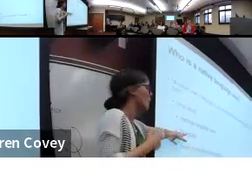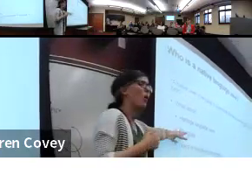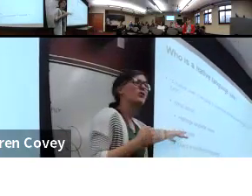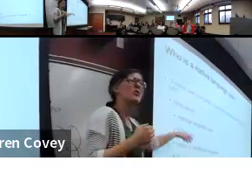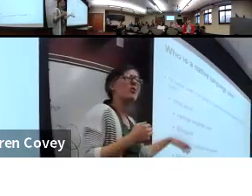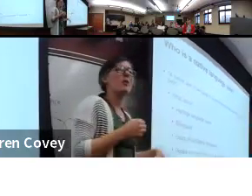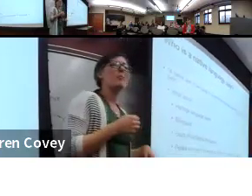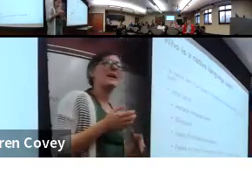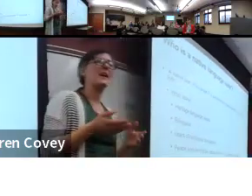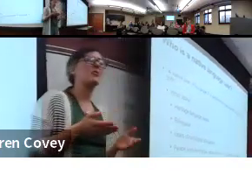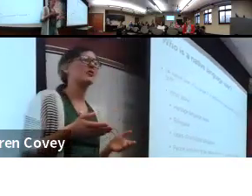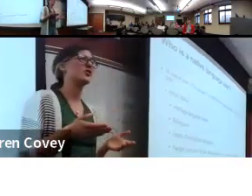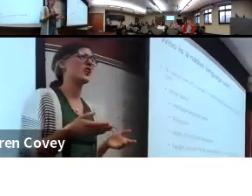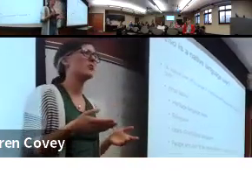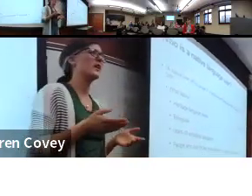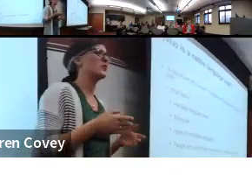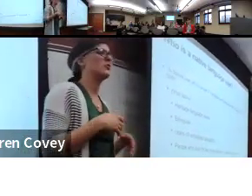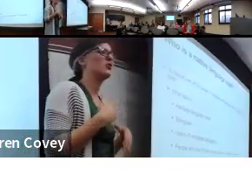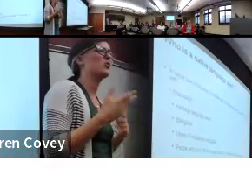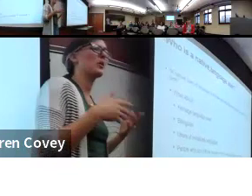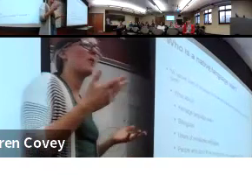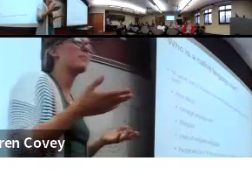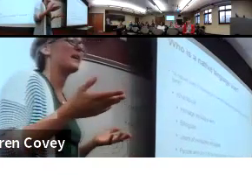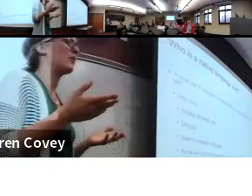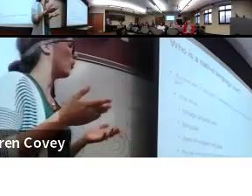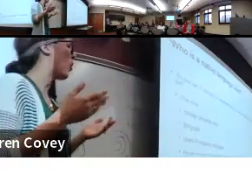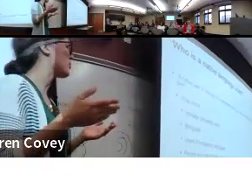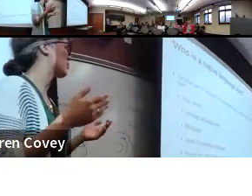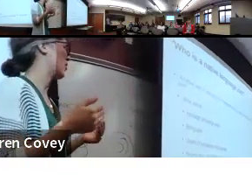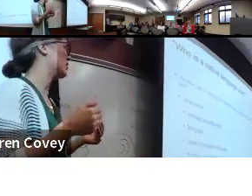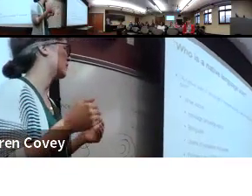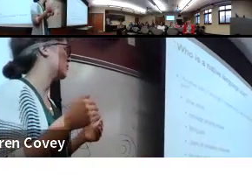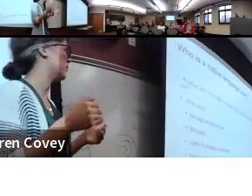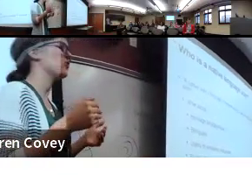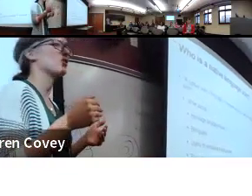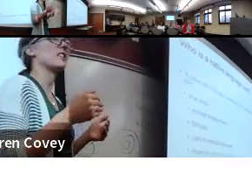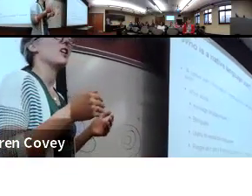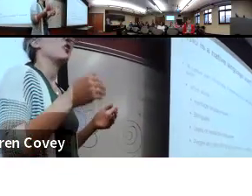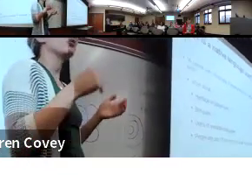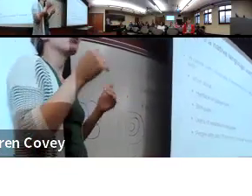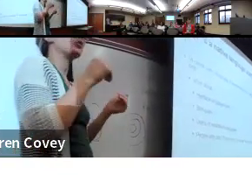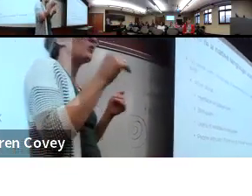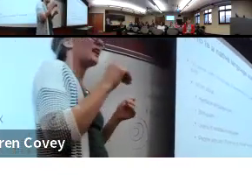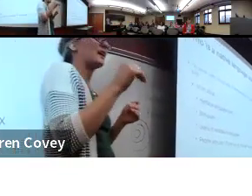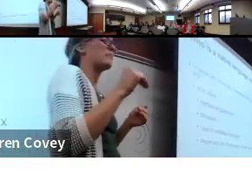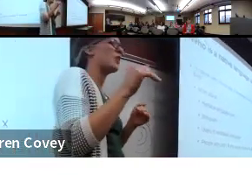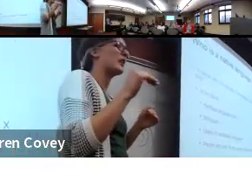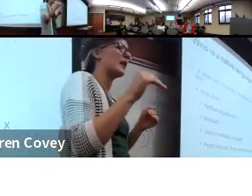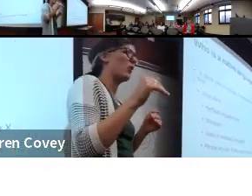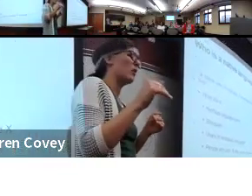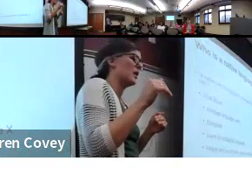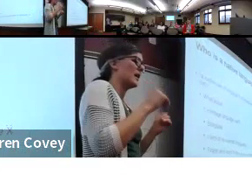user. We also know about bilinguals in general, that as soon as you become bilingual, almost regardless of your proficiency, you don't look